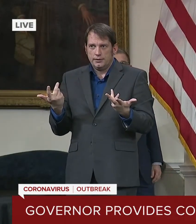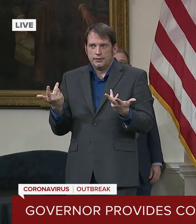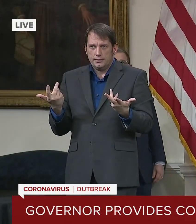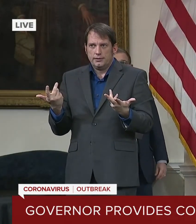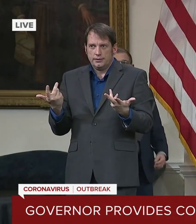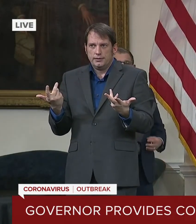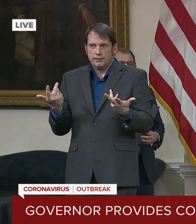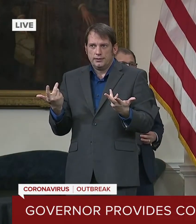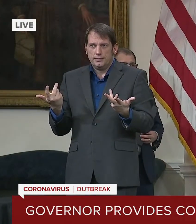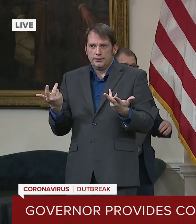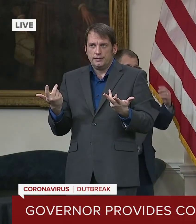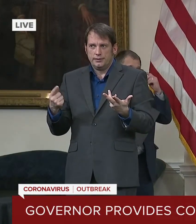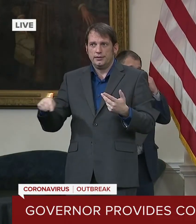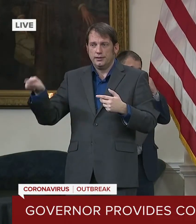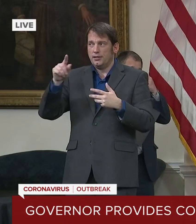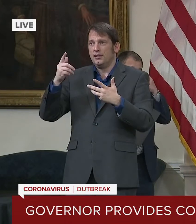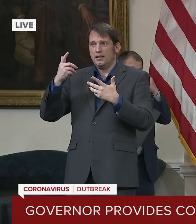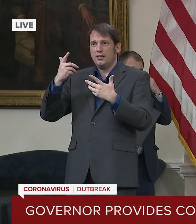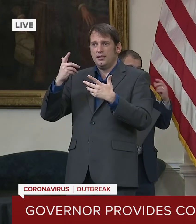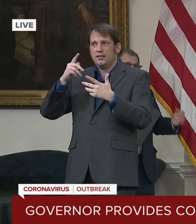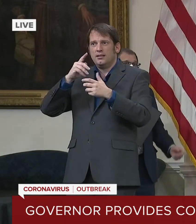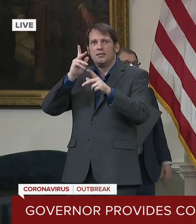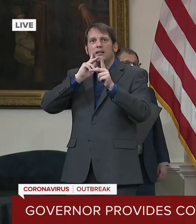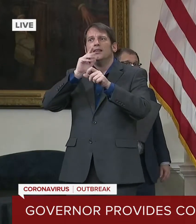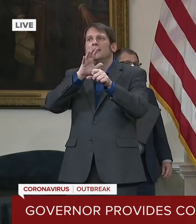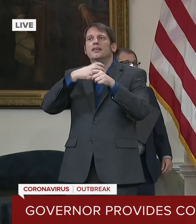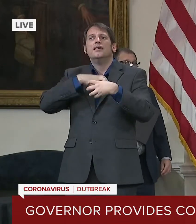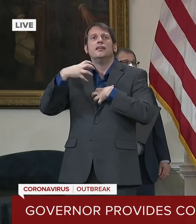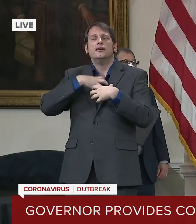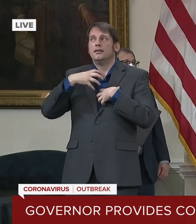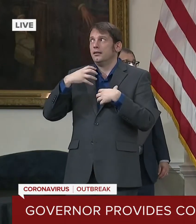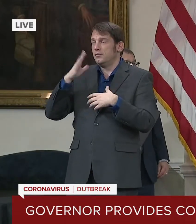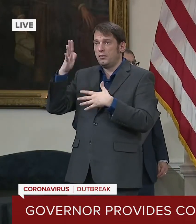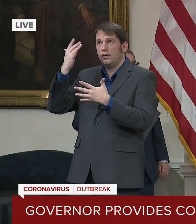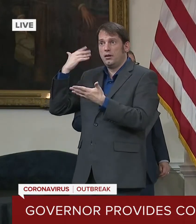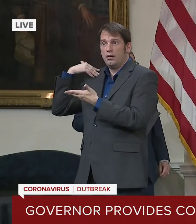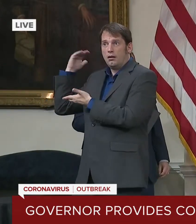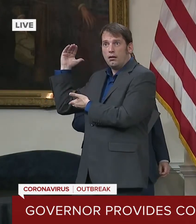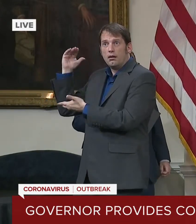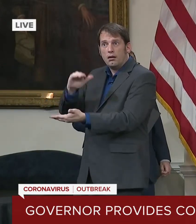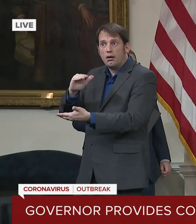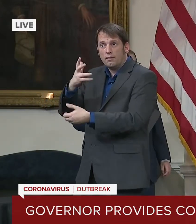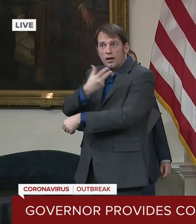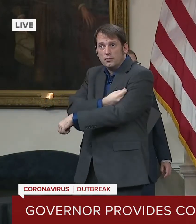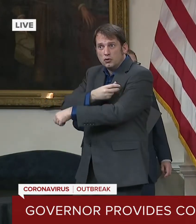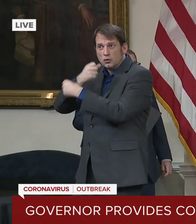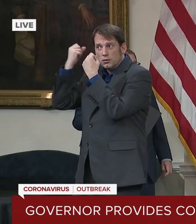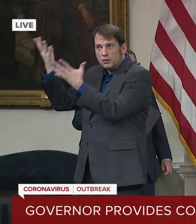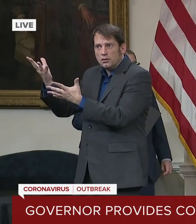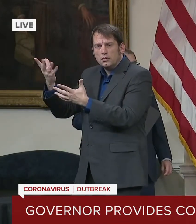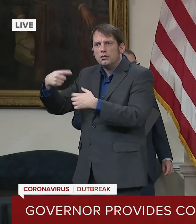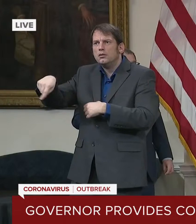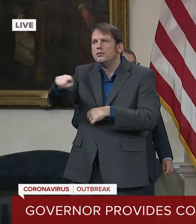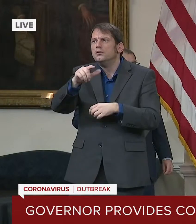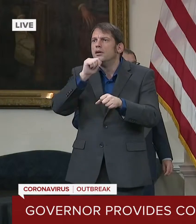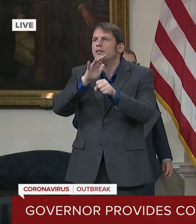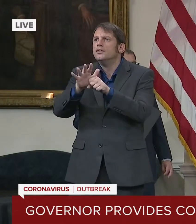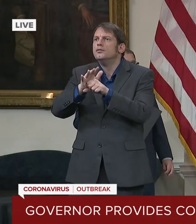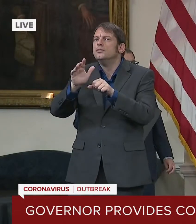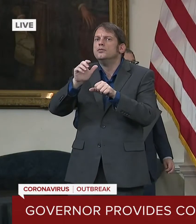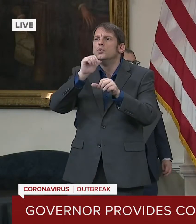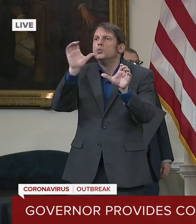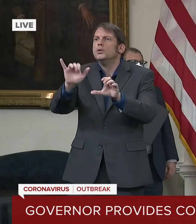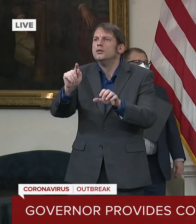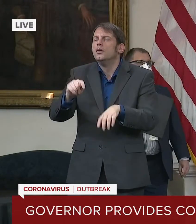were taking it. So, 60% of the healthcare workers weren't getting it. Only 1/3 of the people in nursing homes